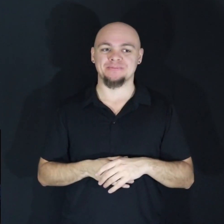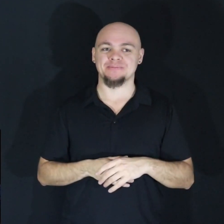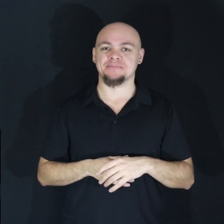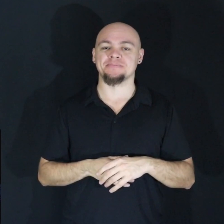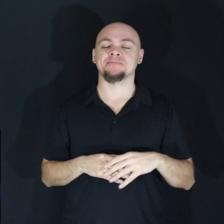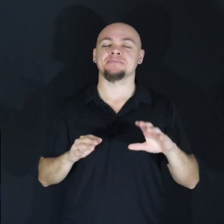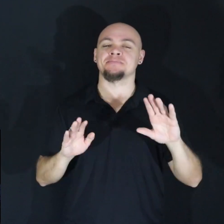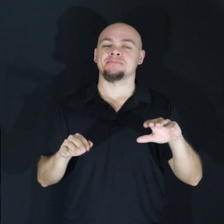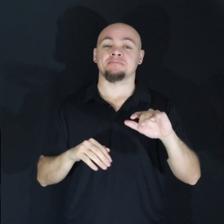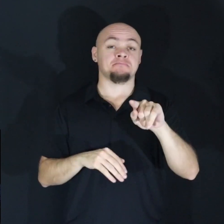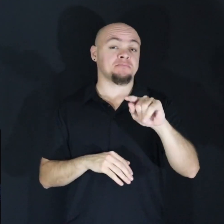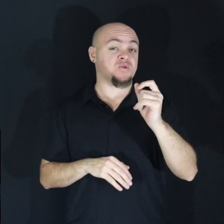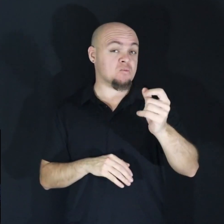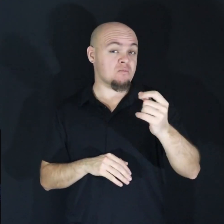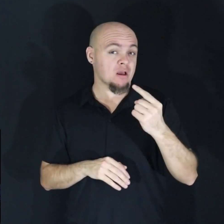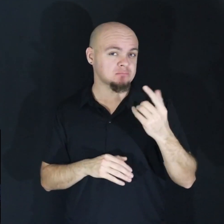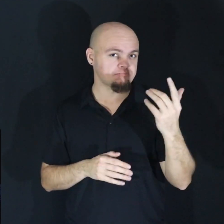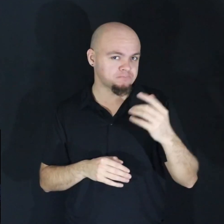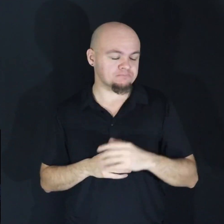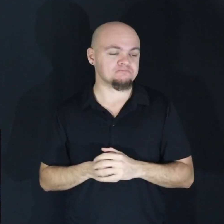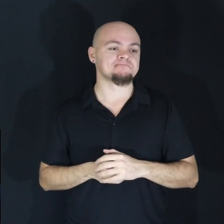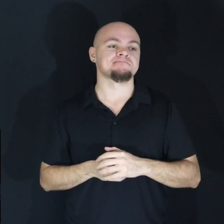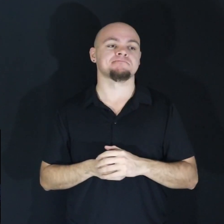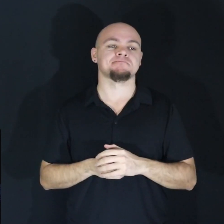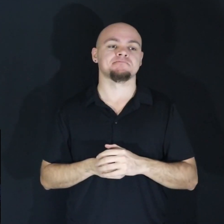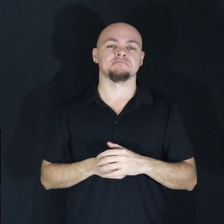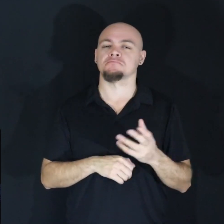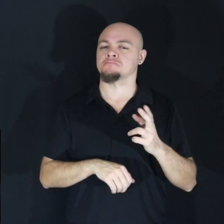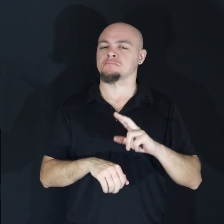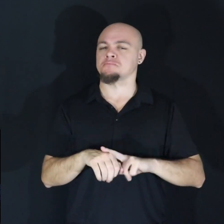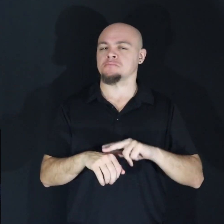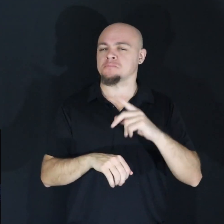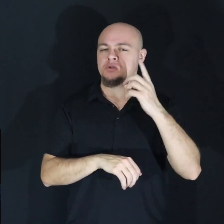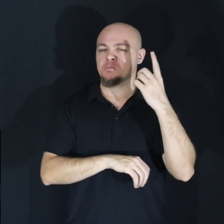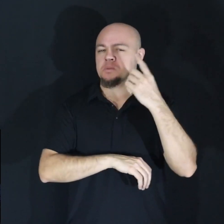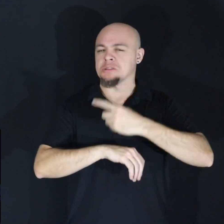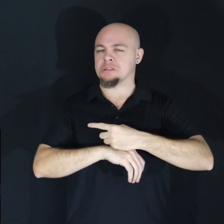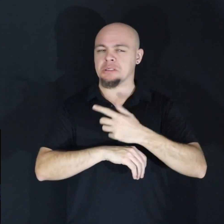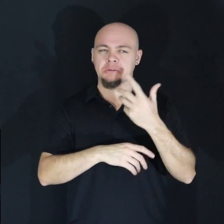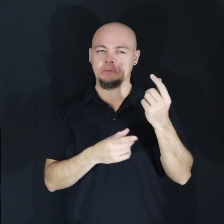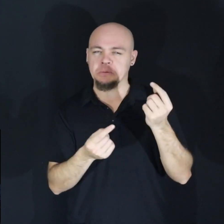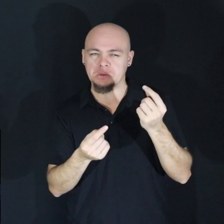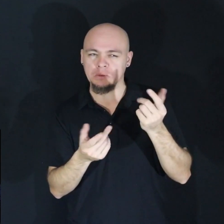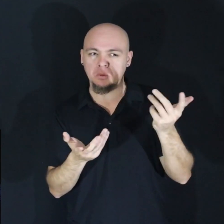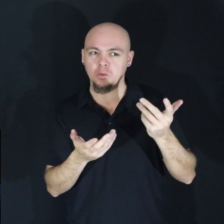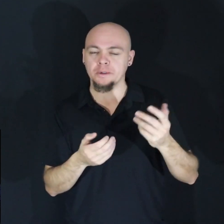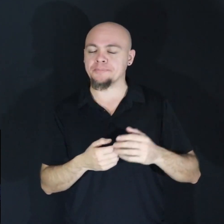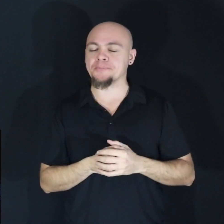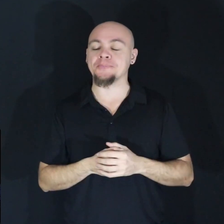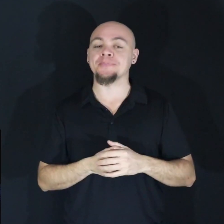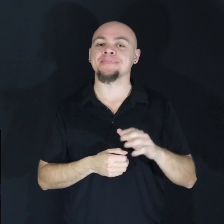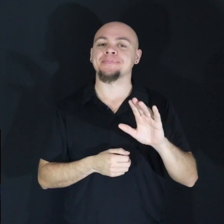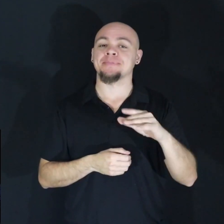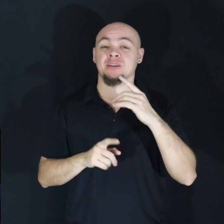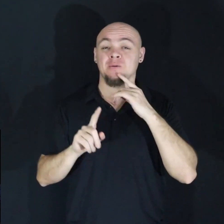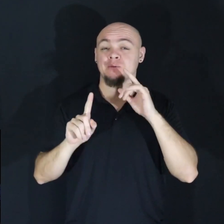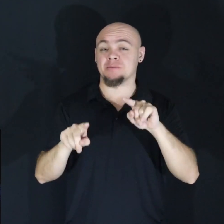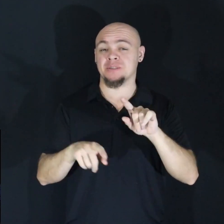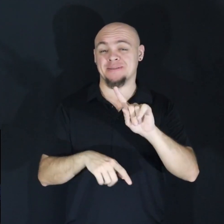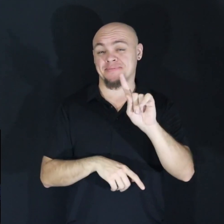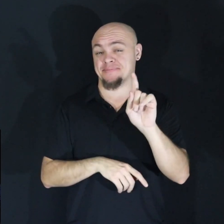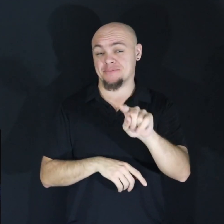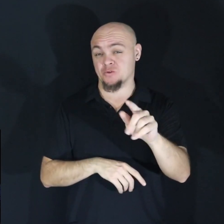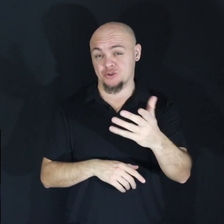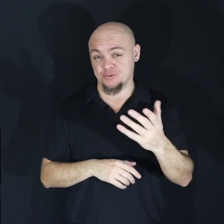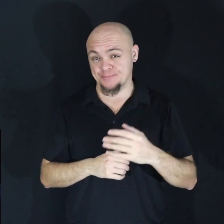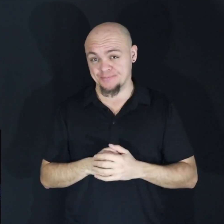Now, if you were to ask me what a normal day looks like for me, I'd respond with this question.